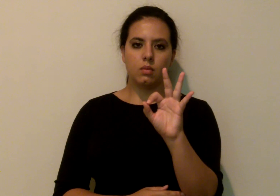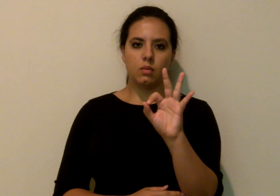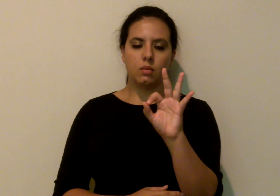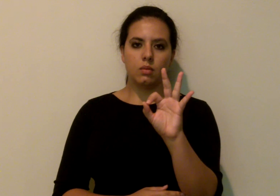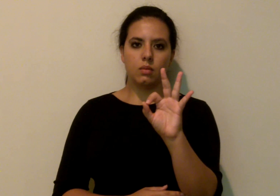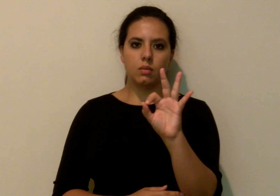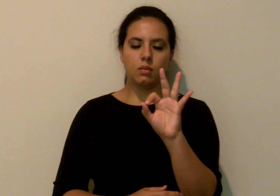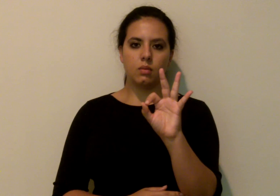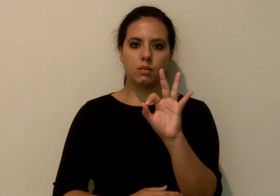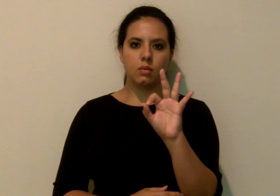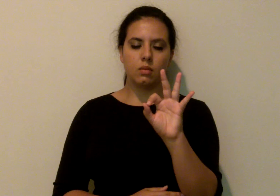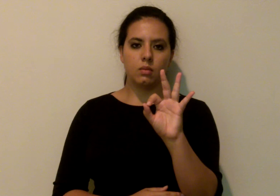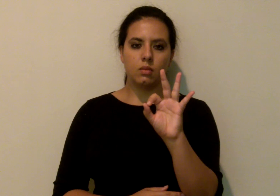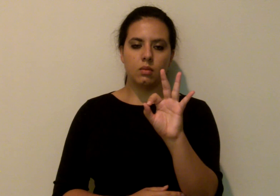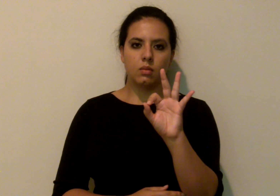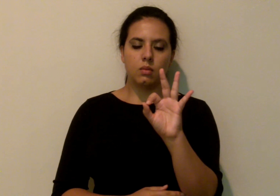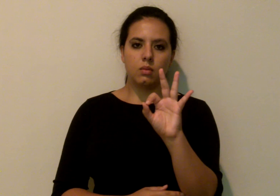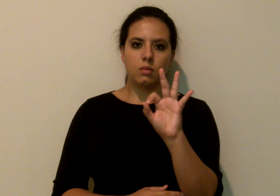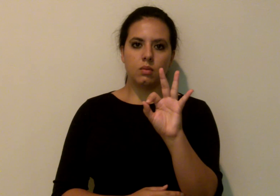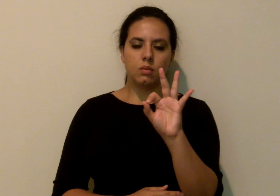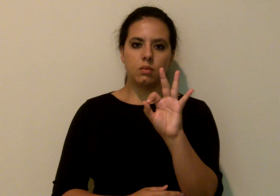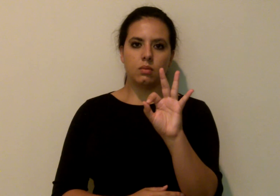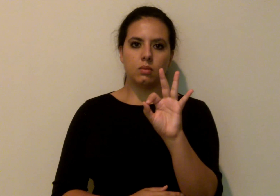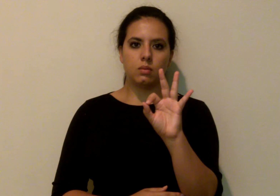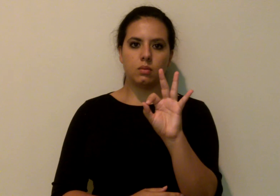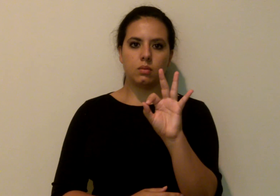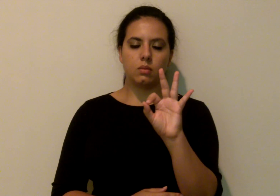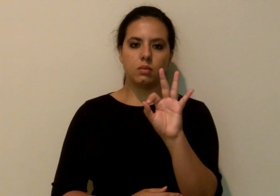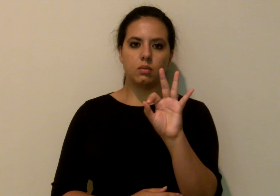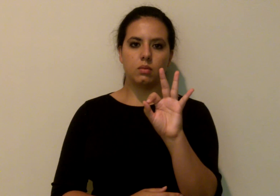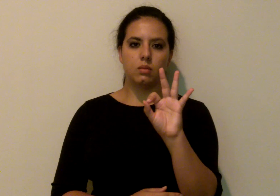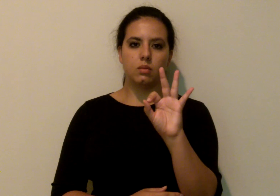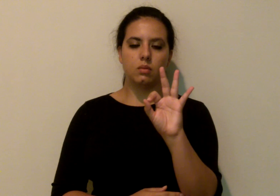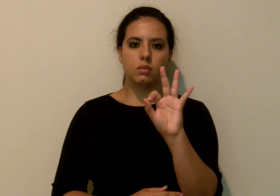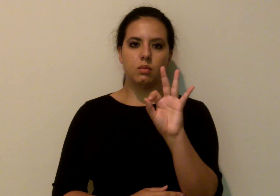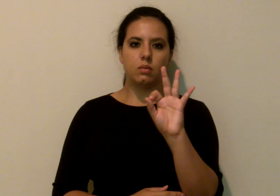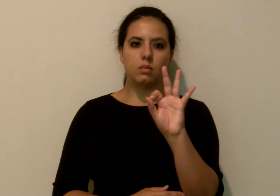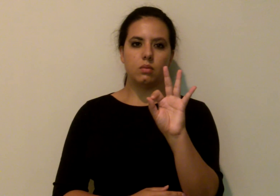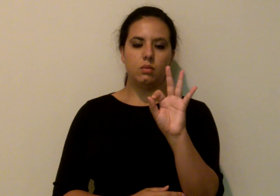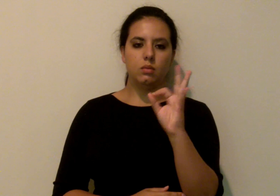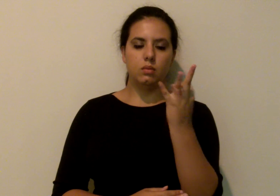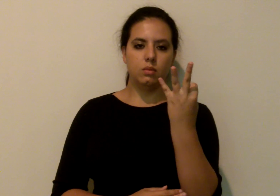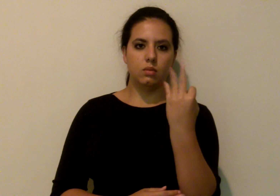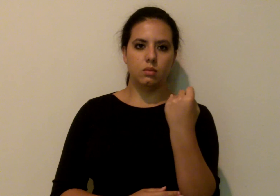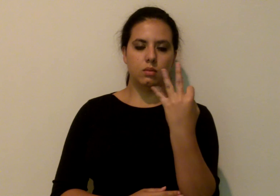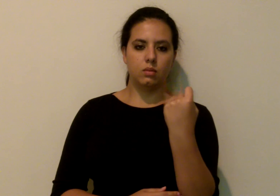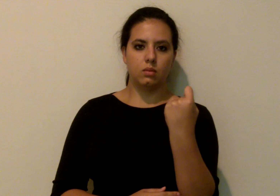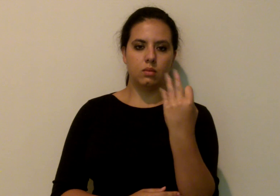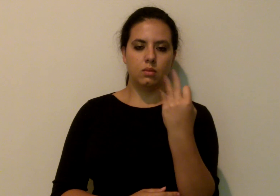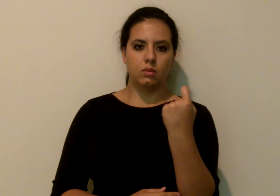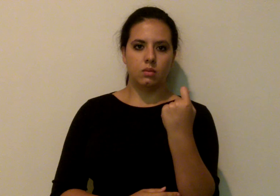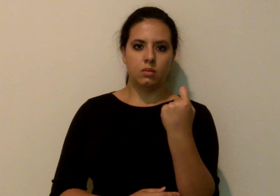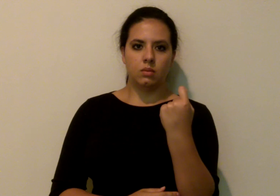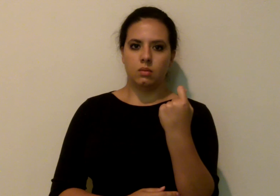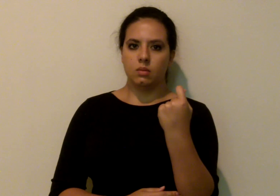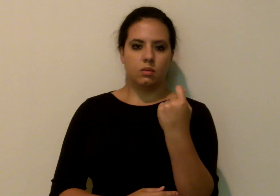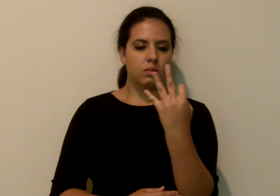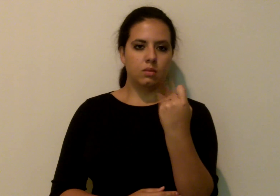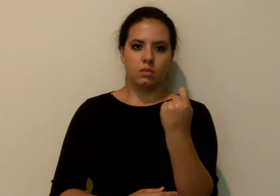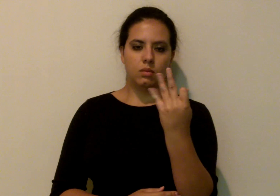I have some people who are doing this like 19. That doesn't cut it. That is